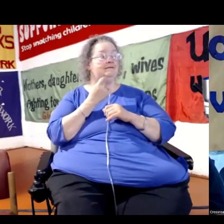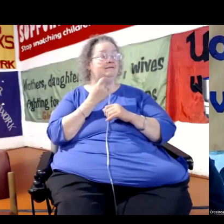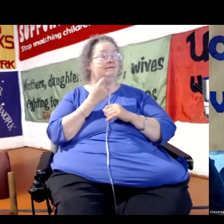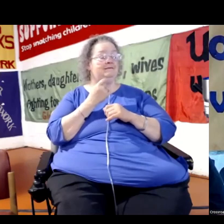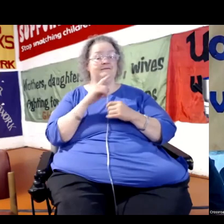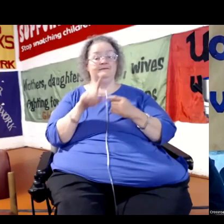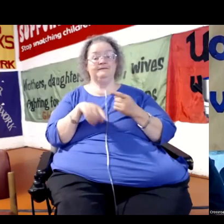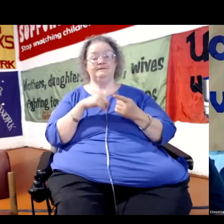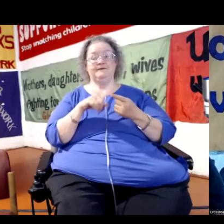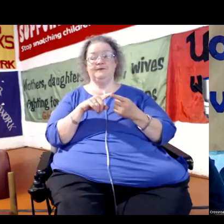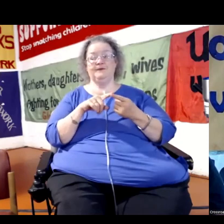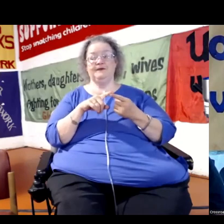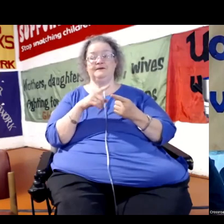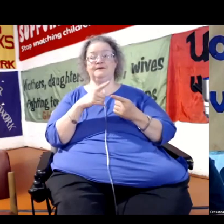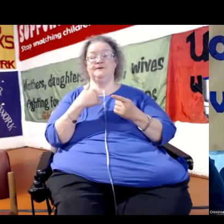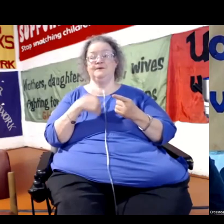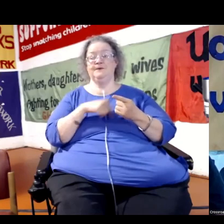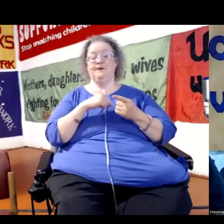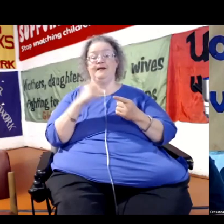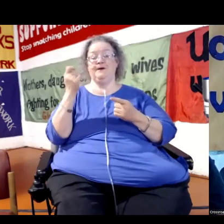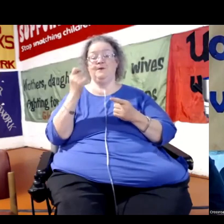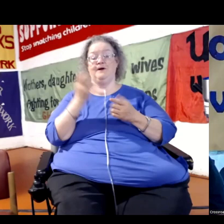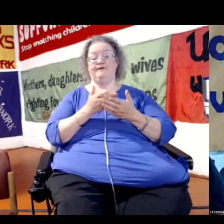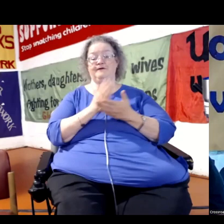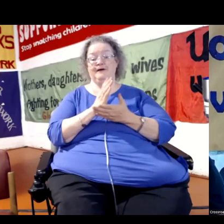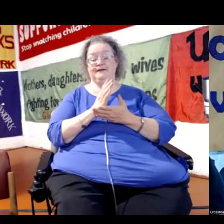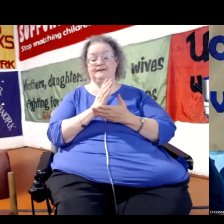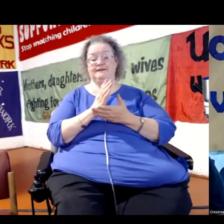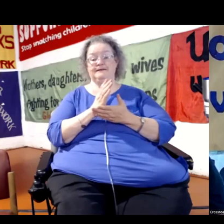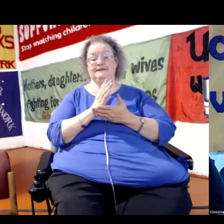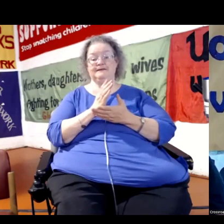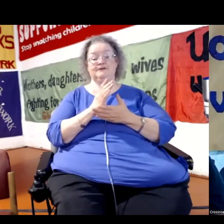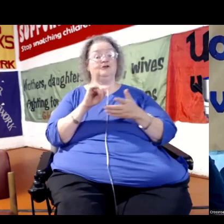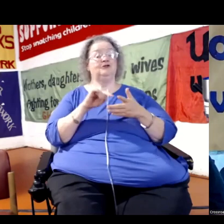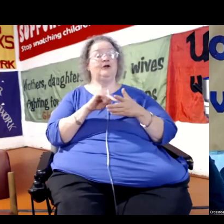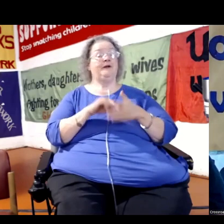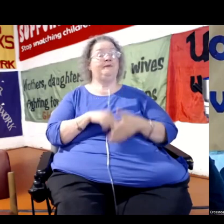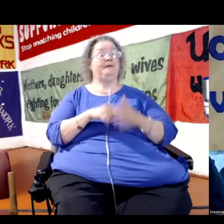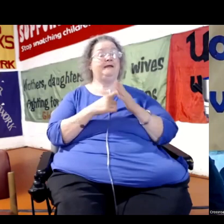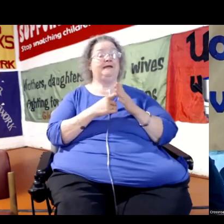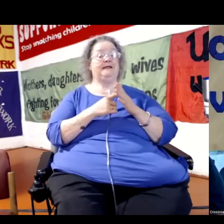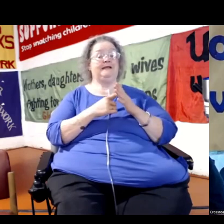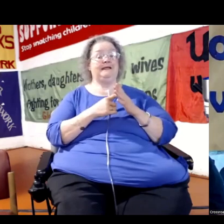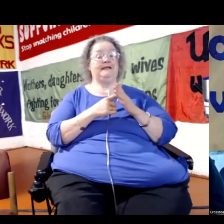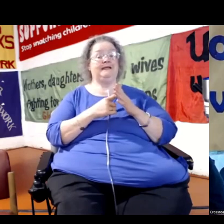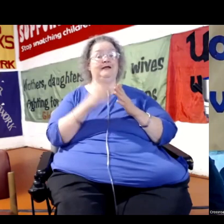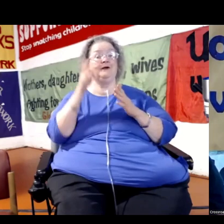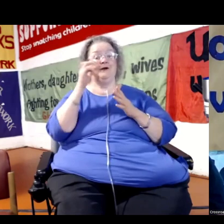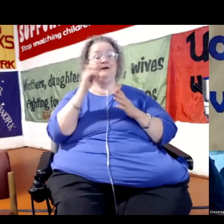when we had welfare rights from the very beginning, heard about the campaign,